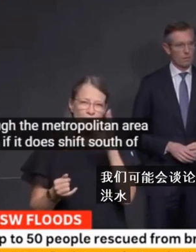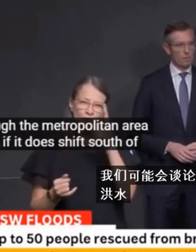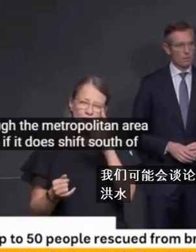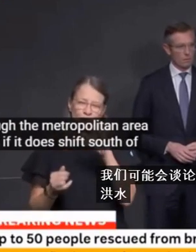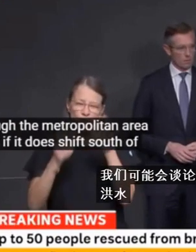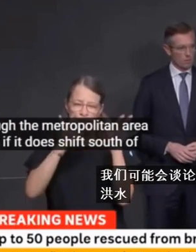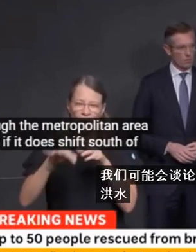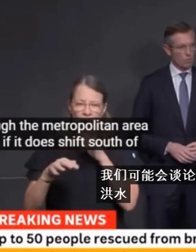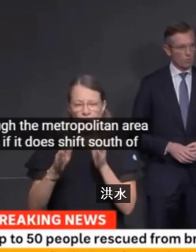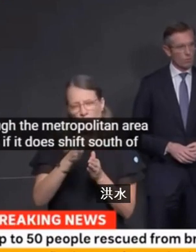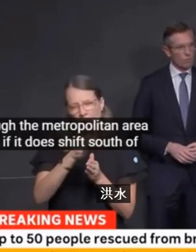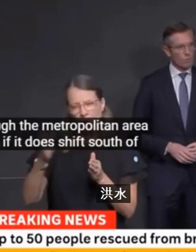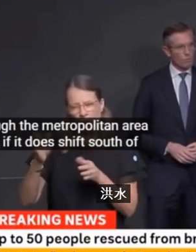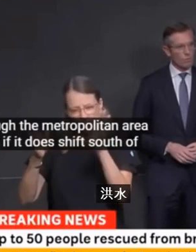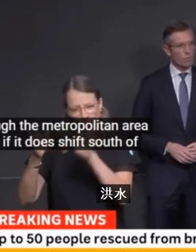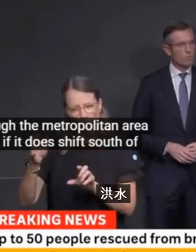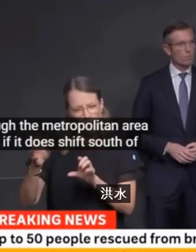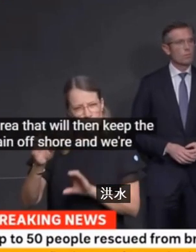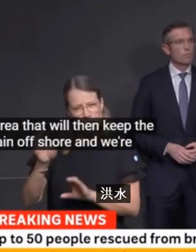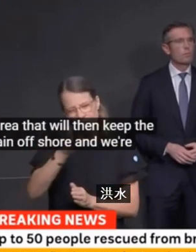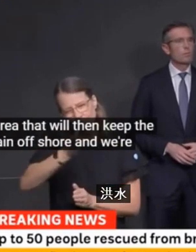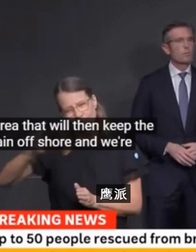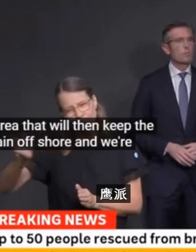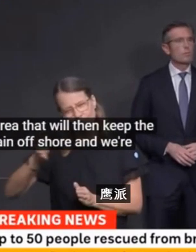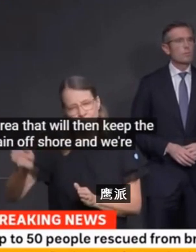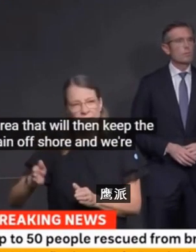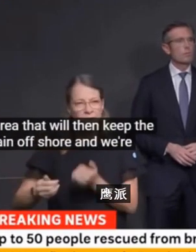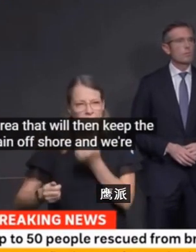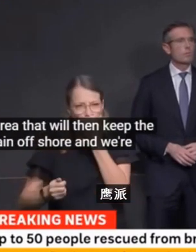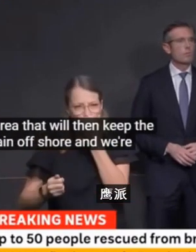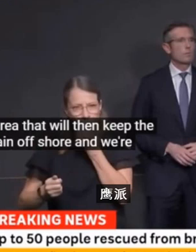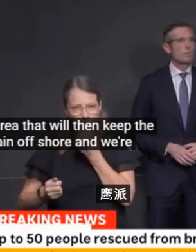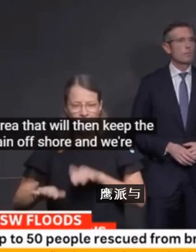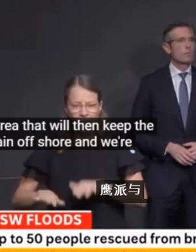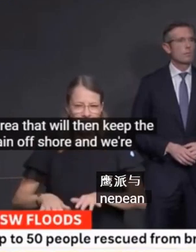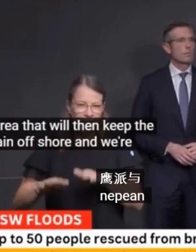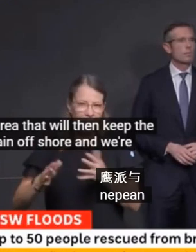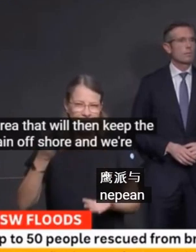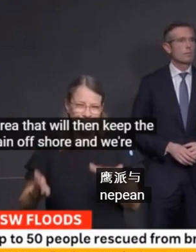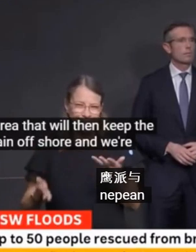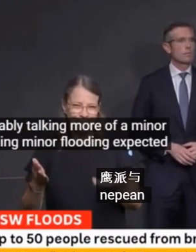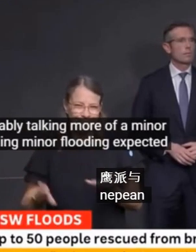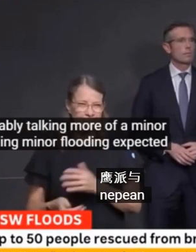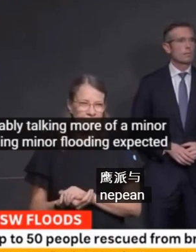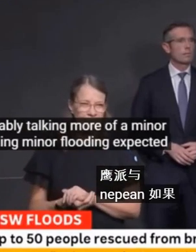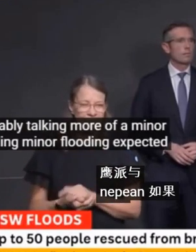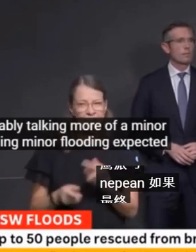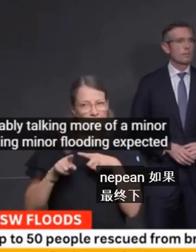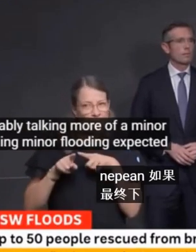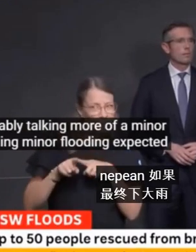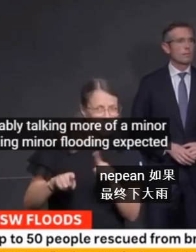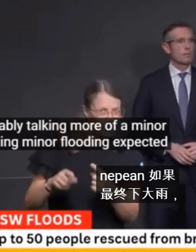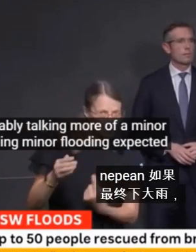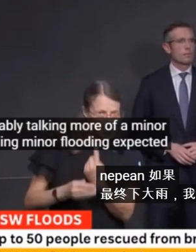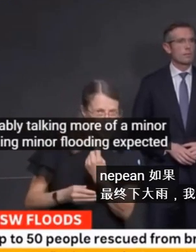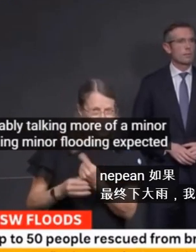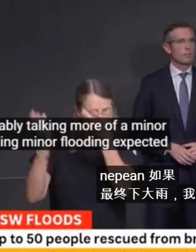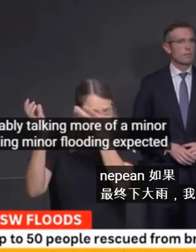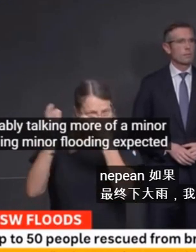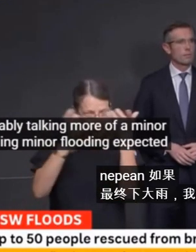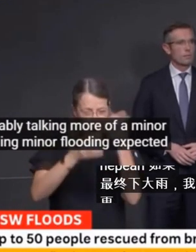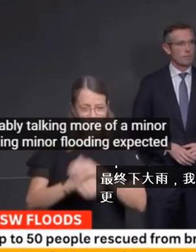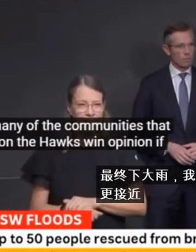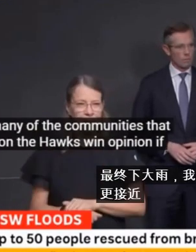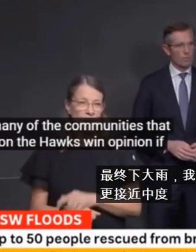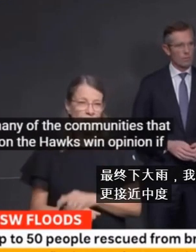minor flooding expected for many of the communities that are on the Hawkesbury Nepean. If that heavy rain does eventuate, we're probably